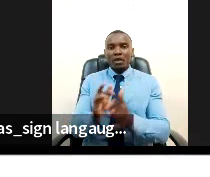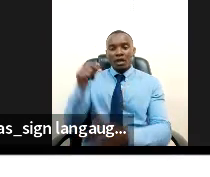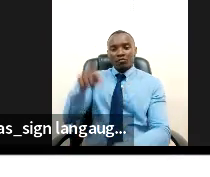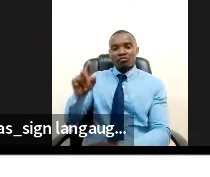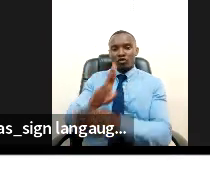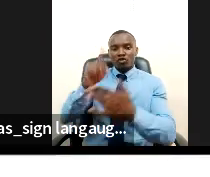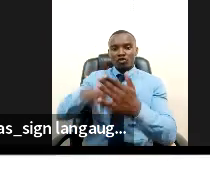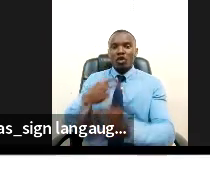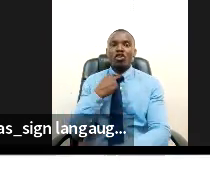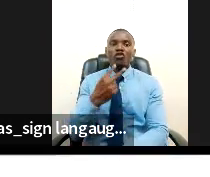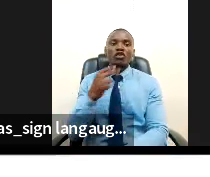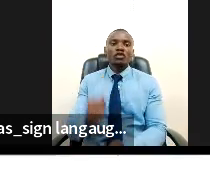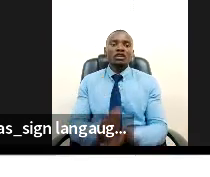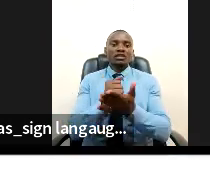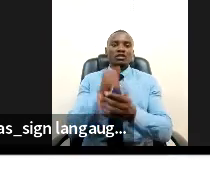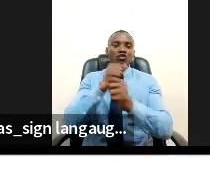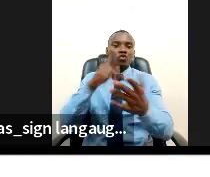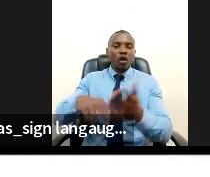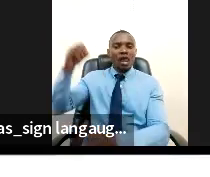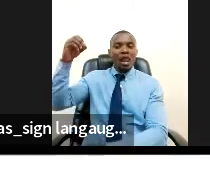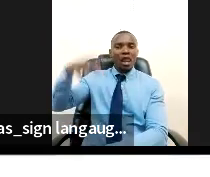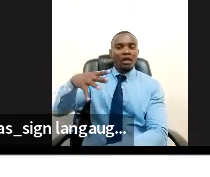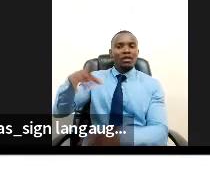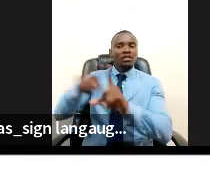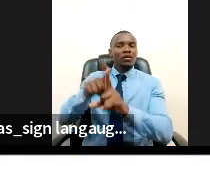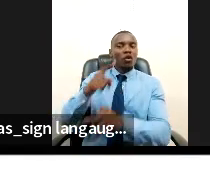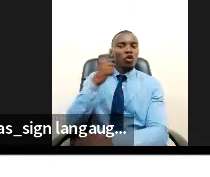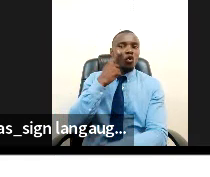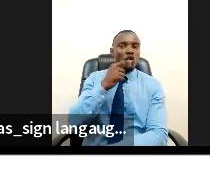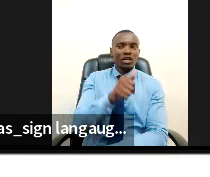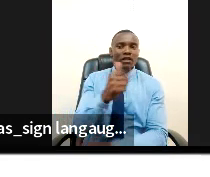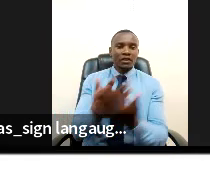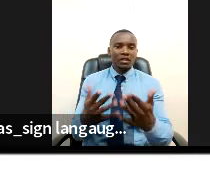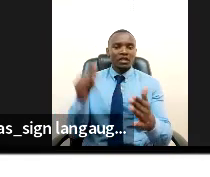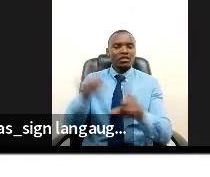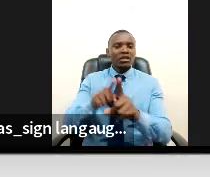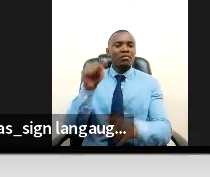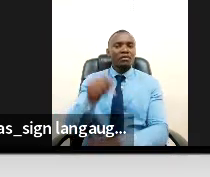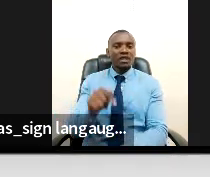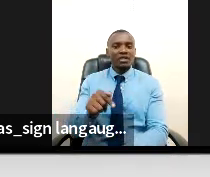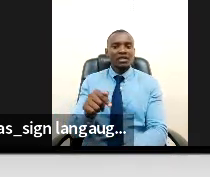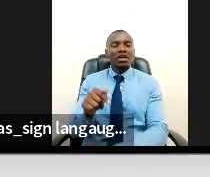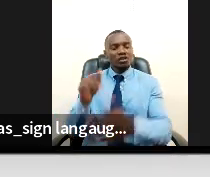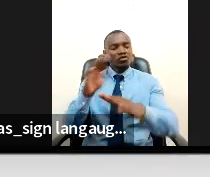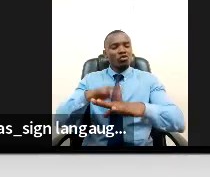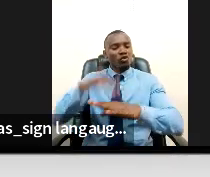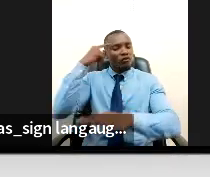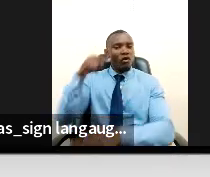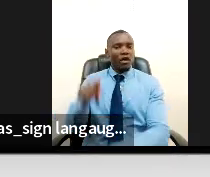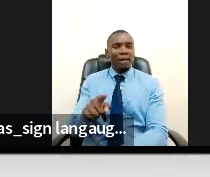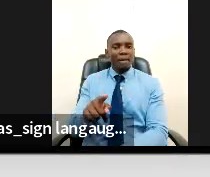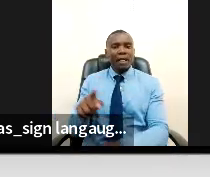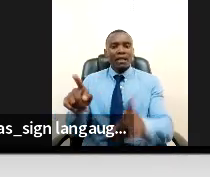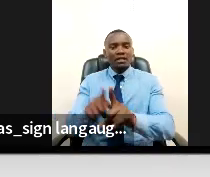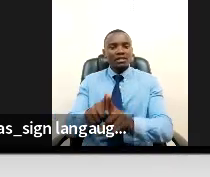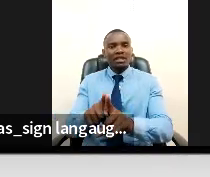voice assistant Alexa to switch on the lights and monitor appliances. This is extremely convenient for someone like him. Andrew turned to